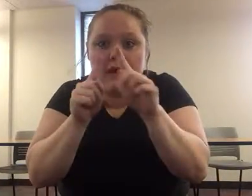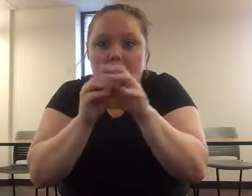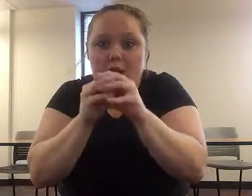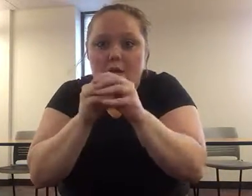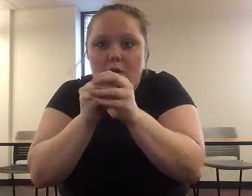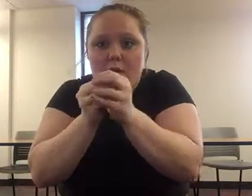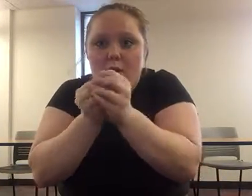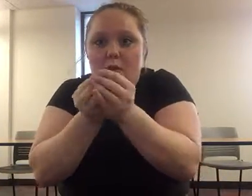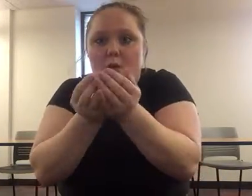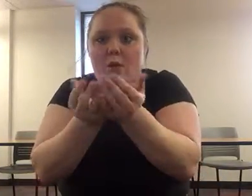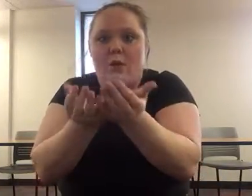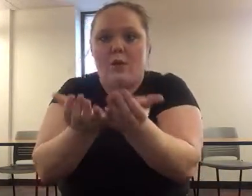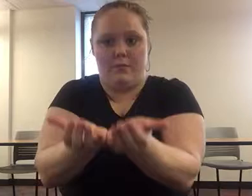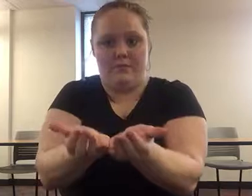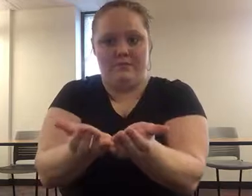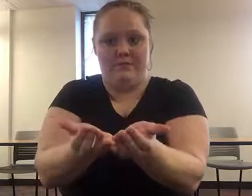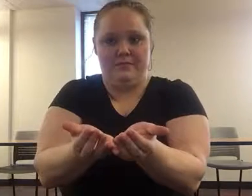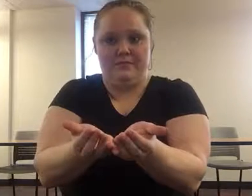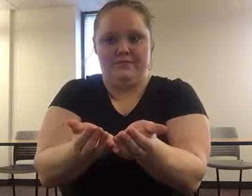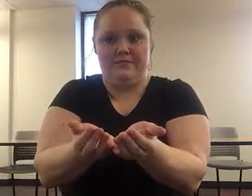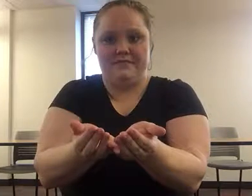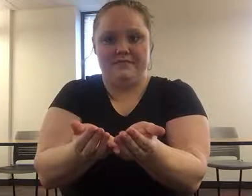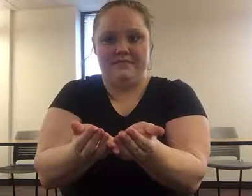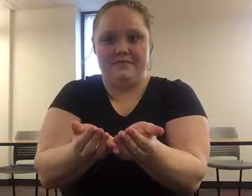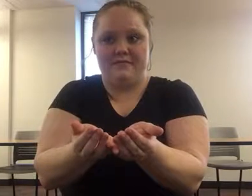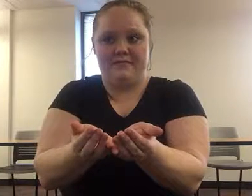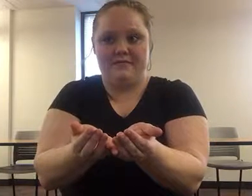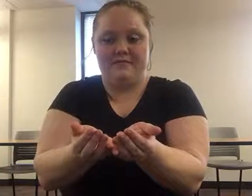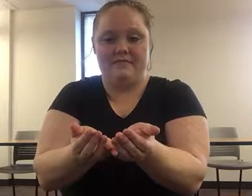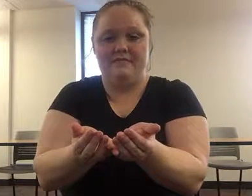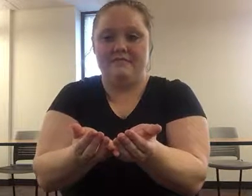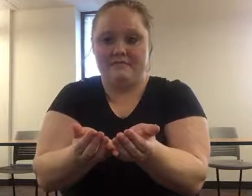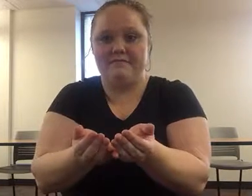to the position or the shape that it should be in. So the